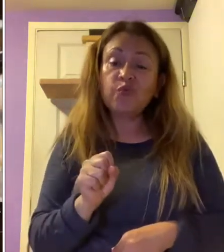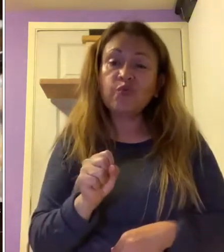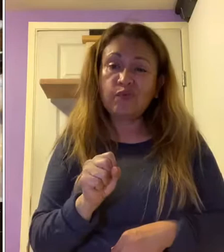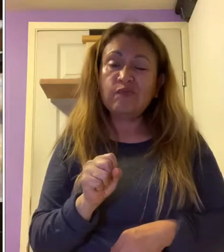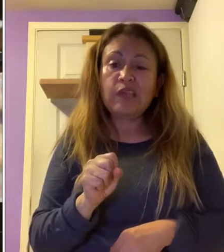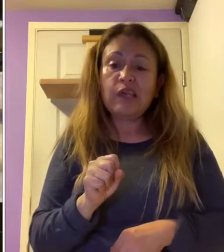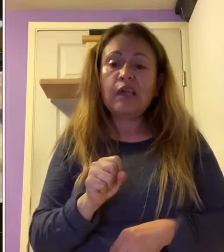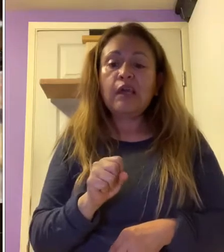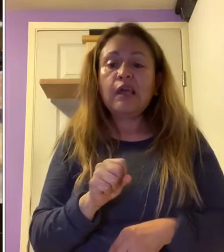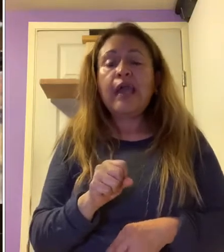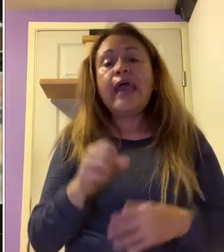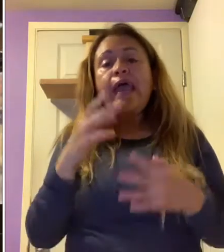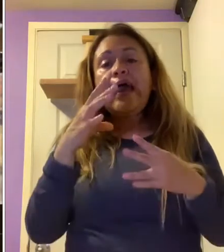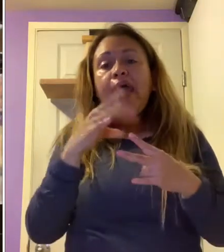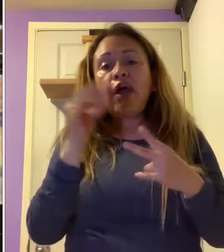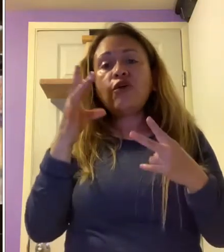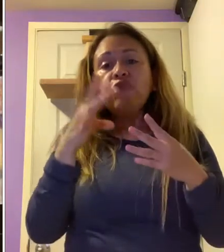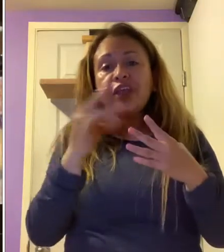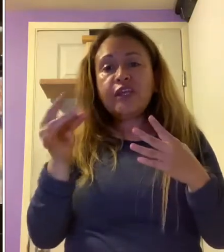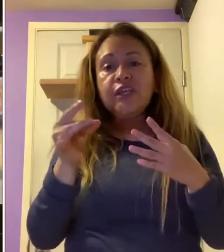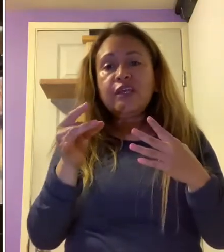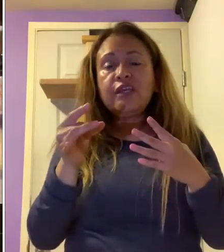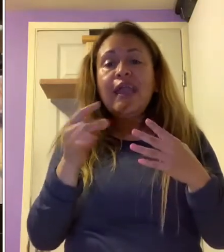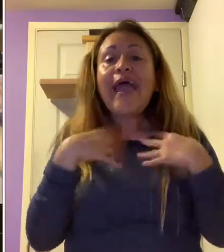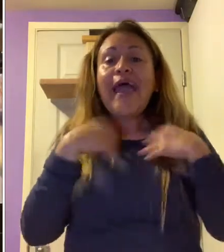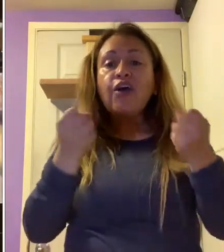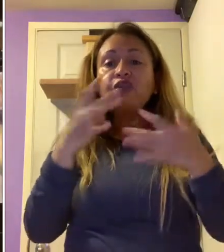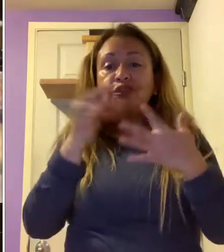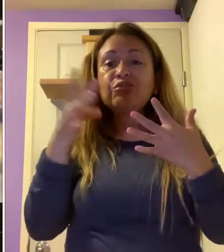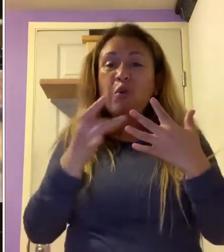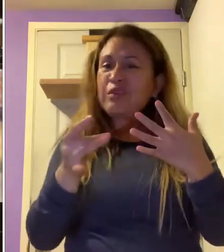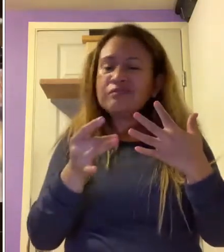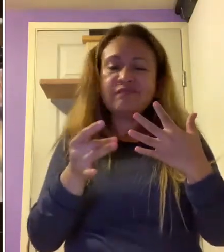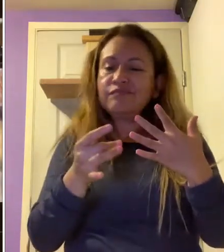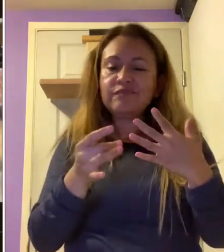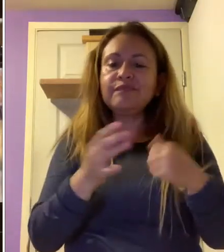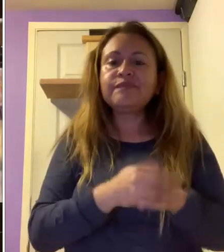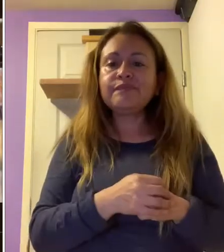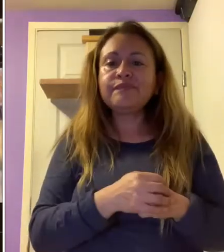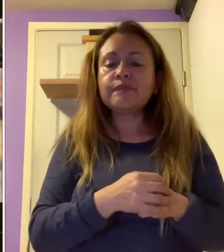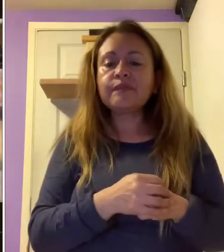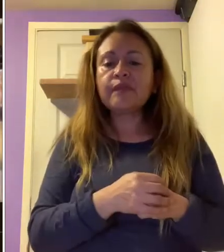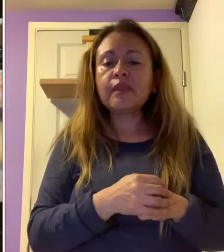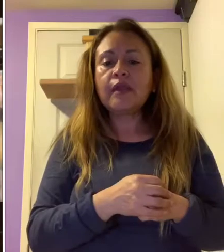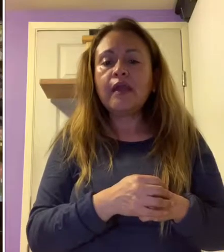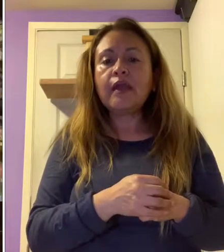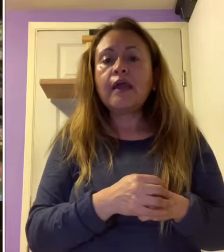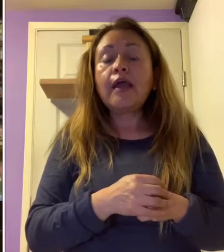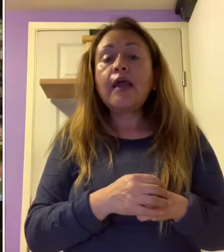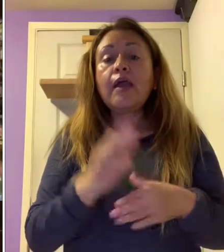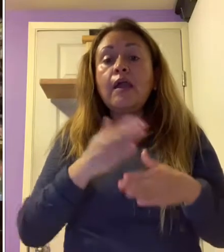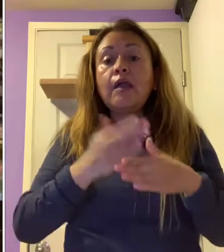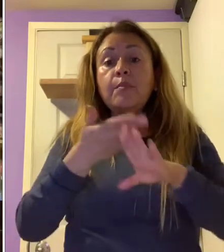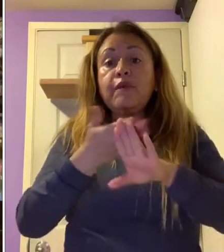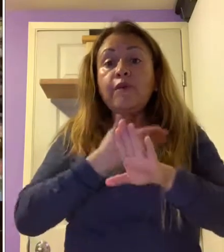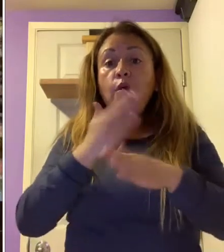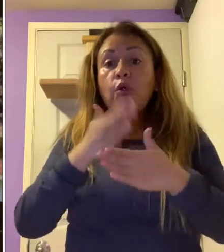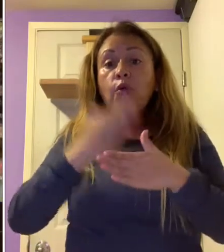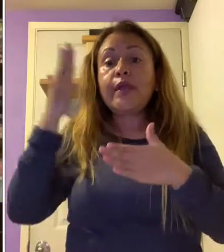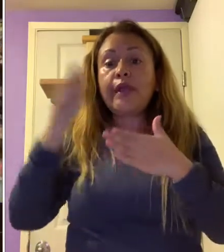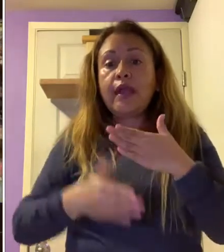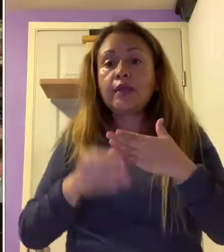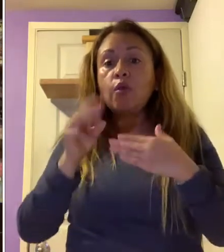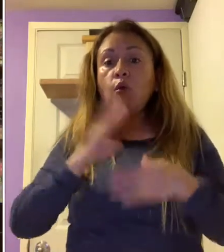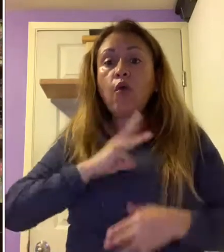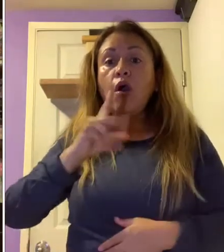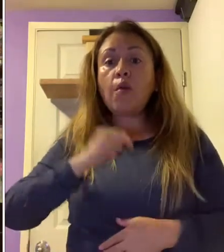a major no-no, whereas the Healthy Choice bowl, the Power Bowl with falafel and tahini, a much better option. All right, before we end, I thought it'd be